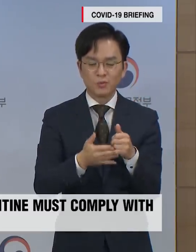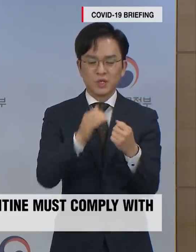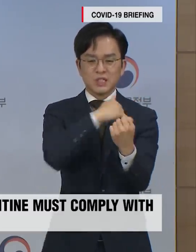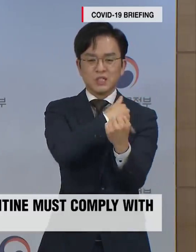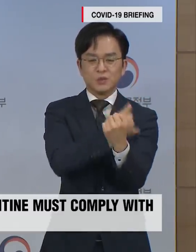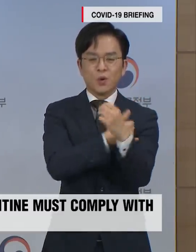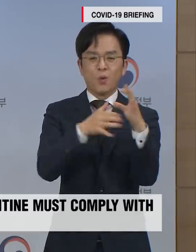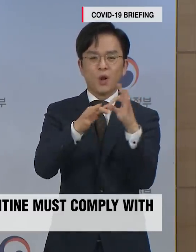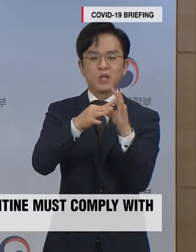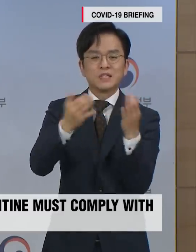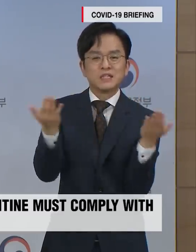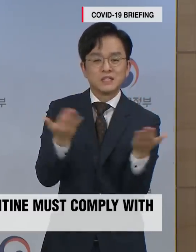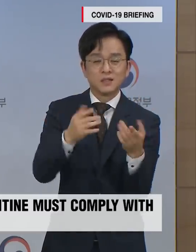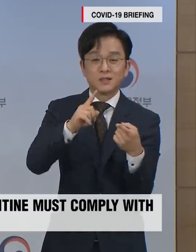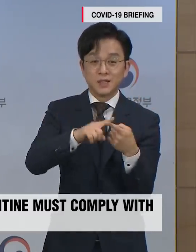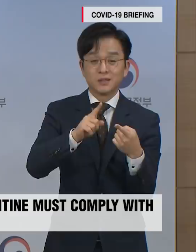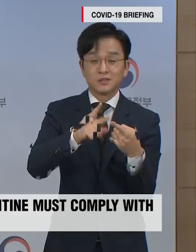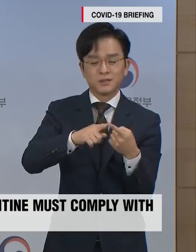otherwise, for those with